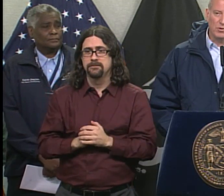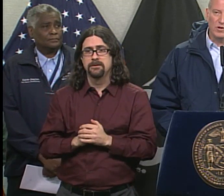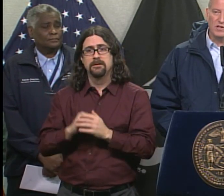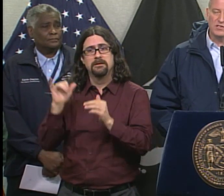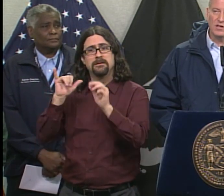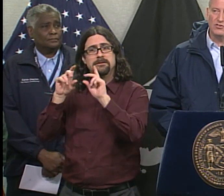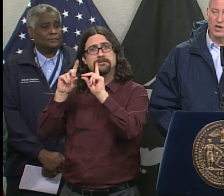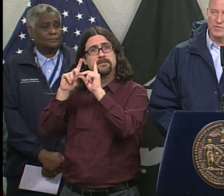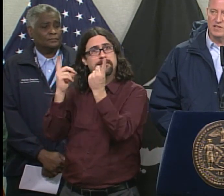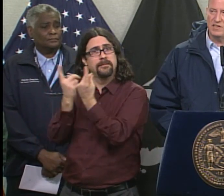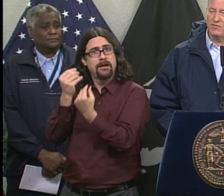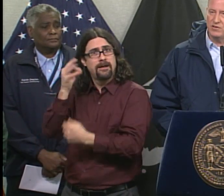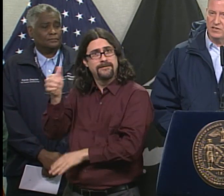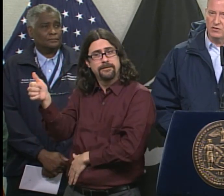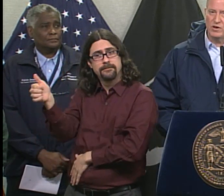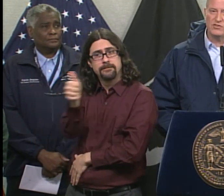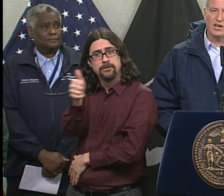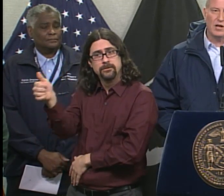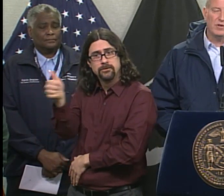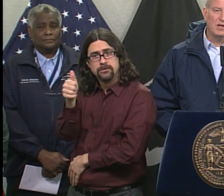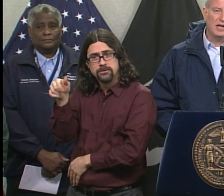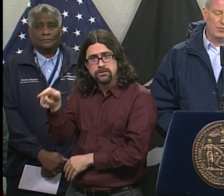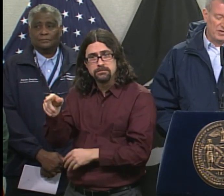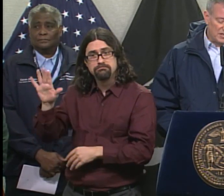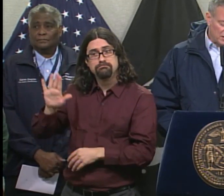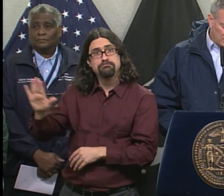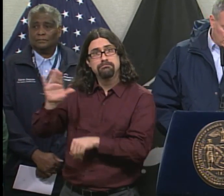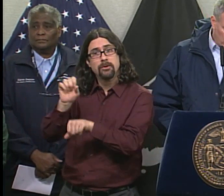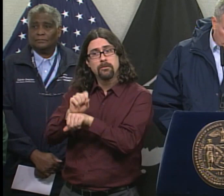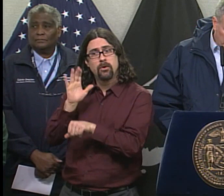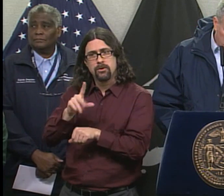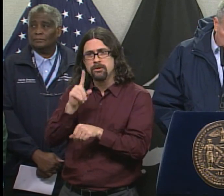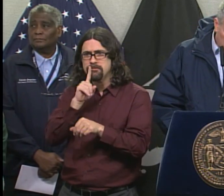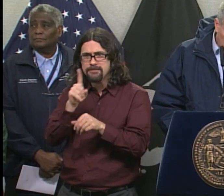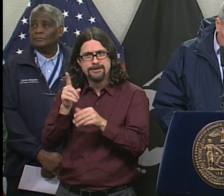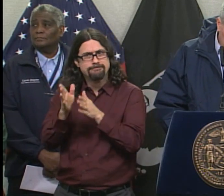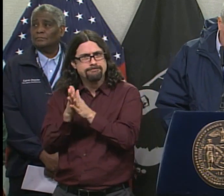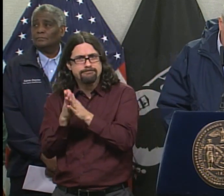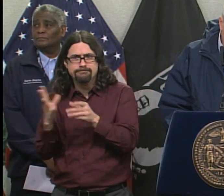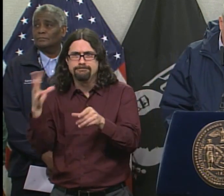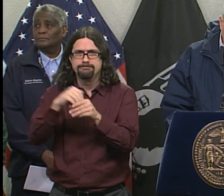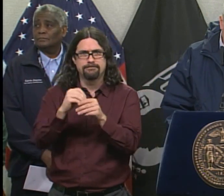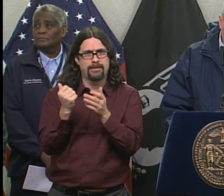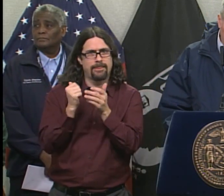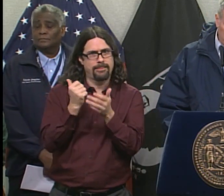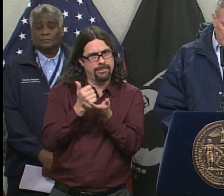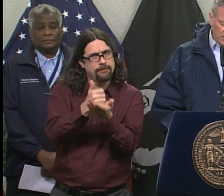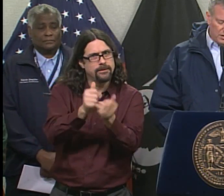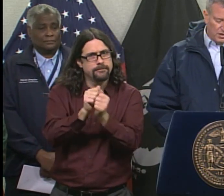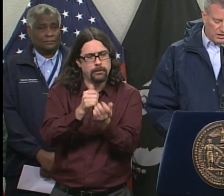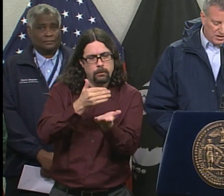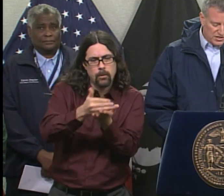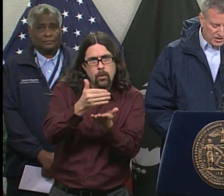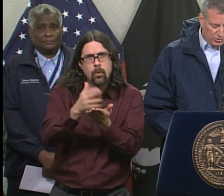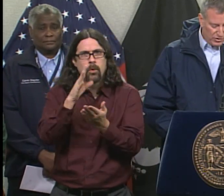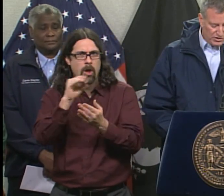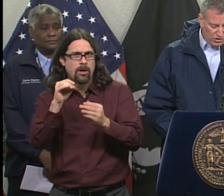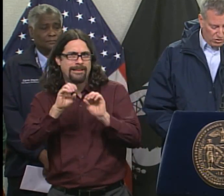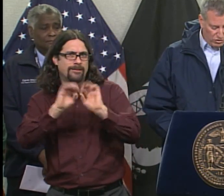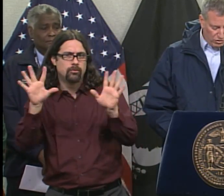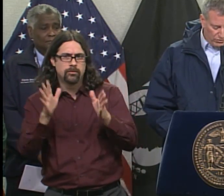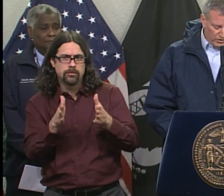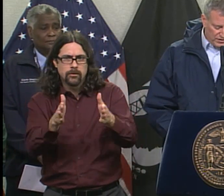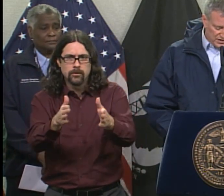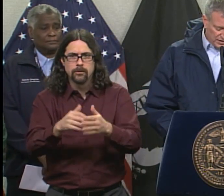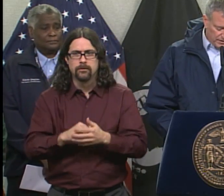Their employees jumped into the effort, did a great job helping us to clear the way. So really a wonderful team effort by city employees